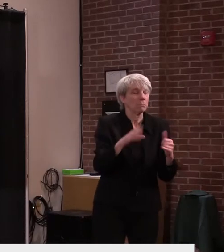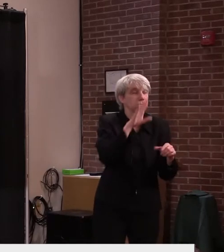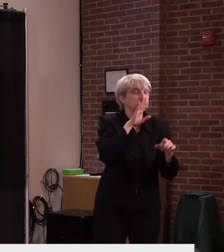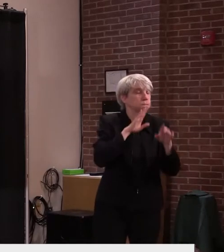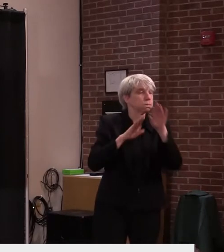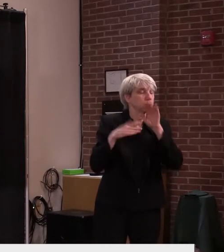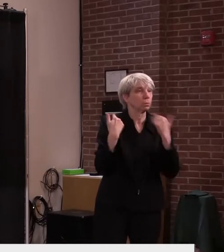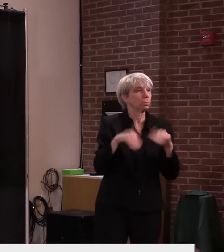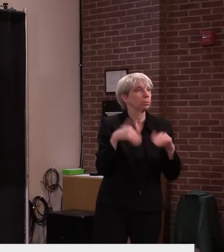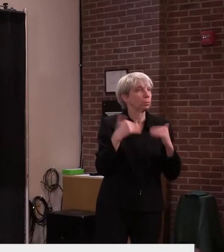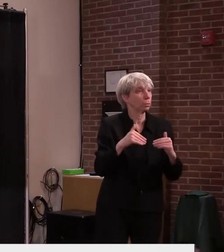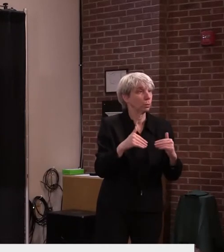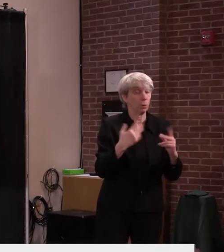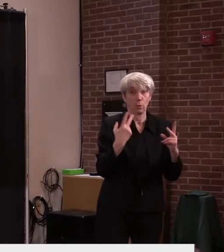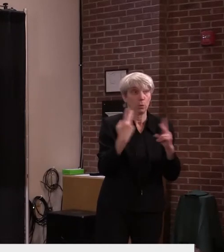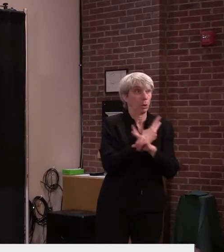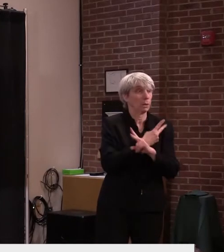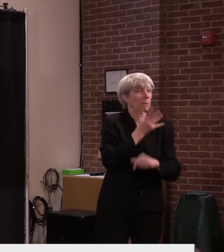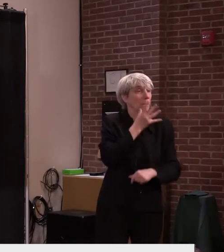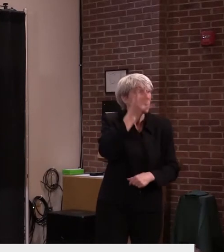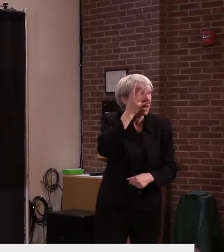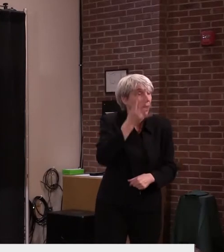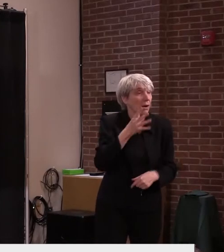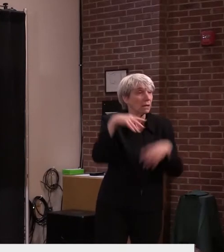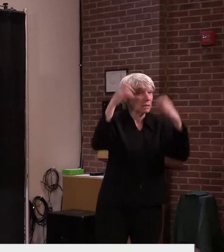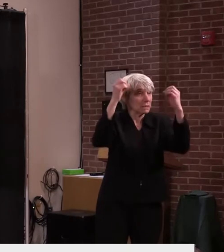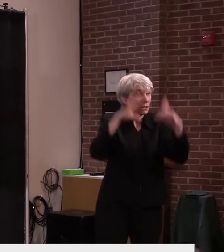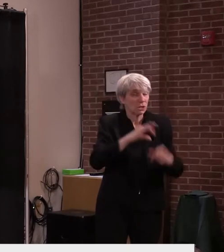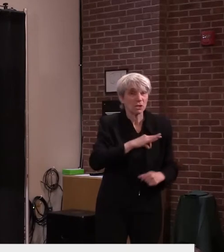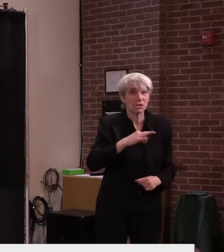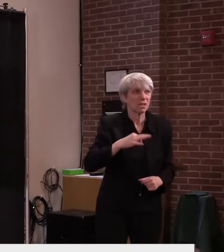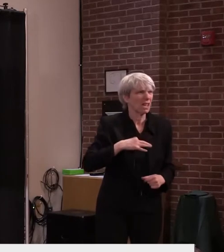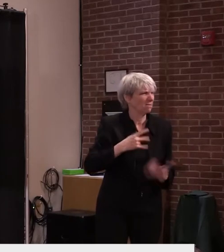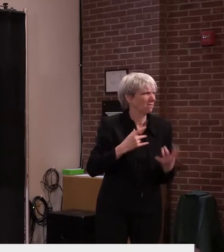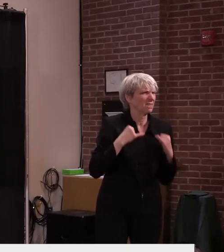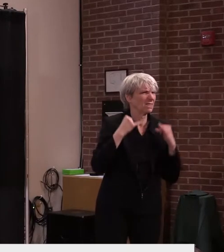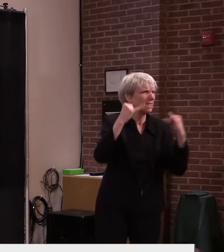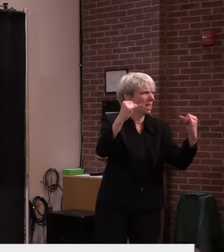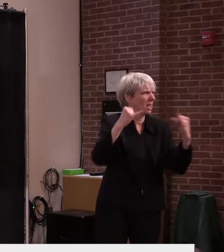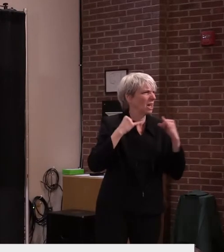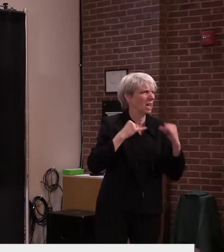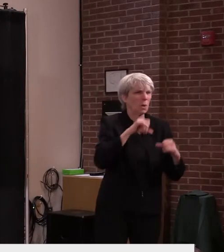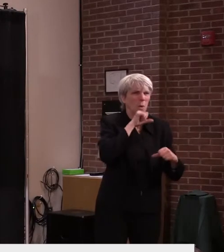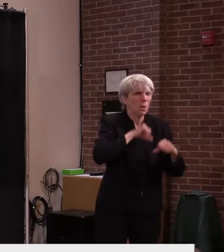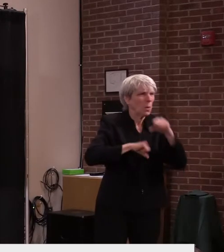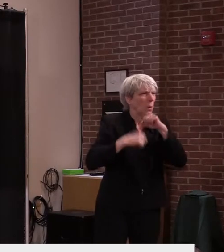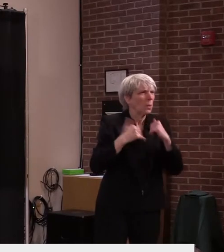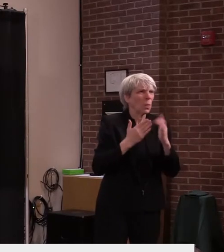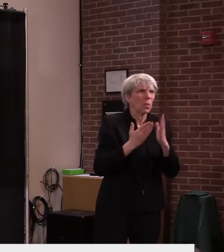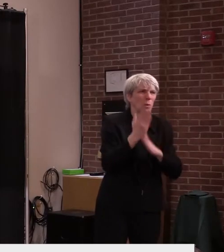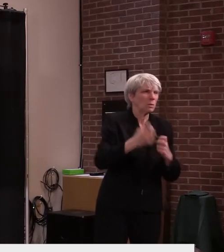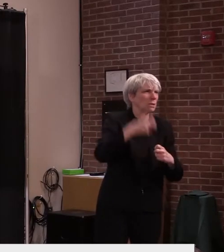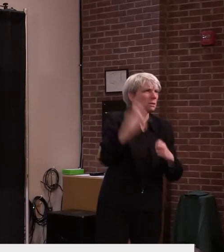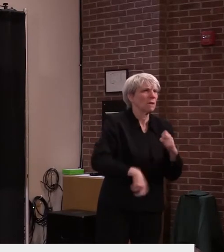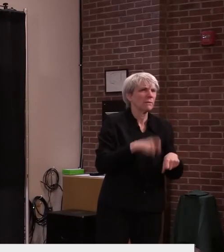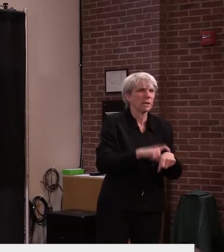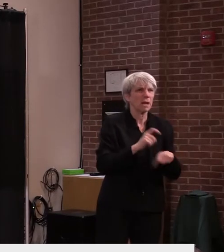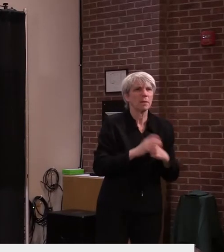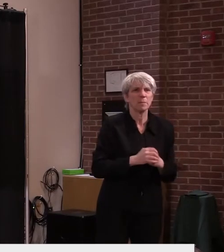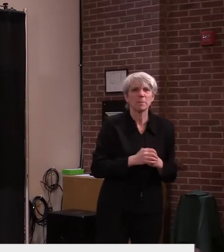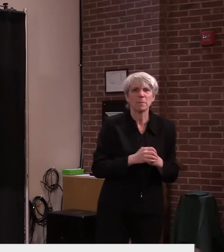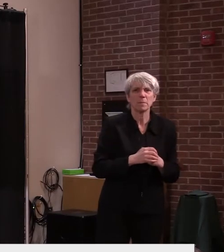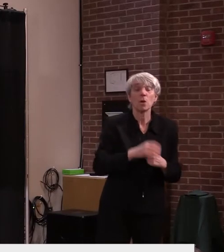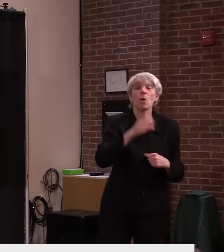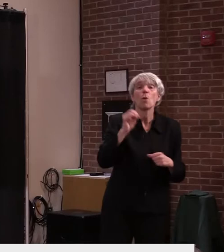parents and that of their teachers and school staff. It is the defining characteristics of the Omicron variant